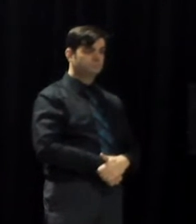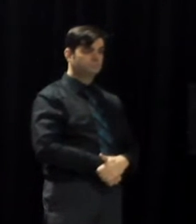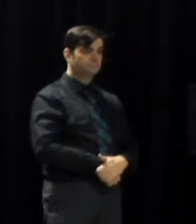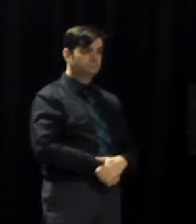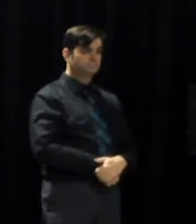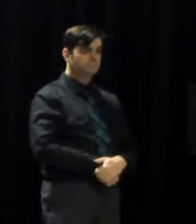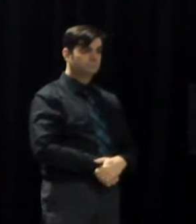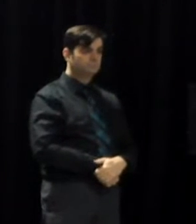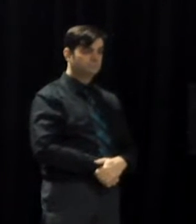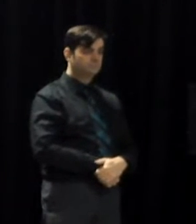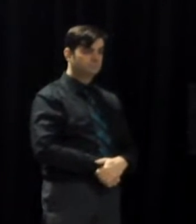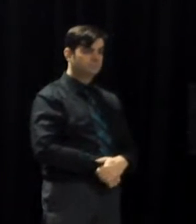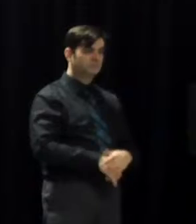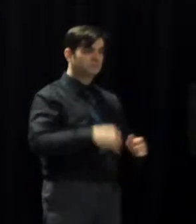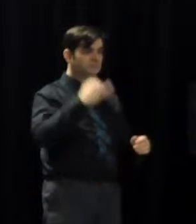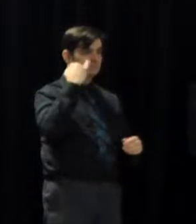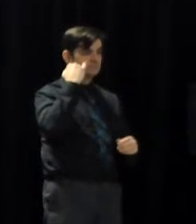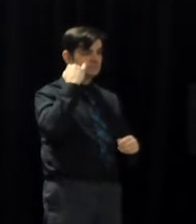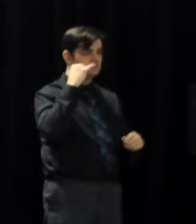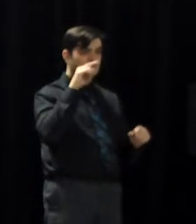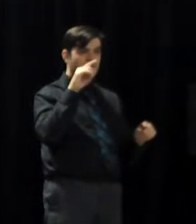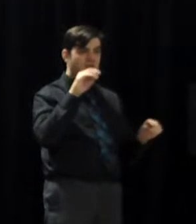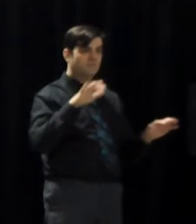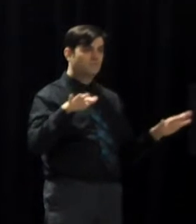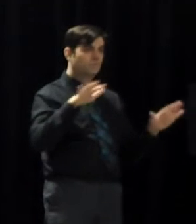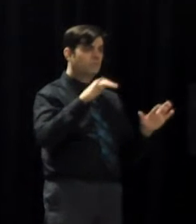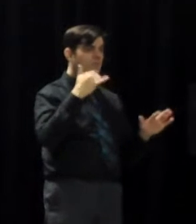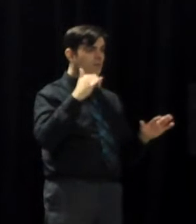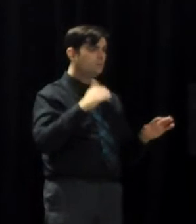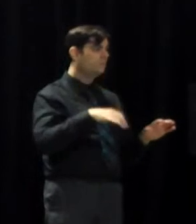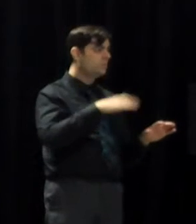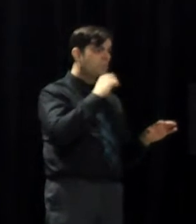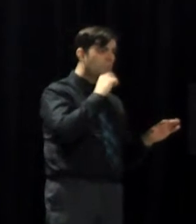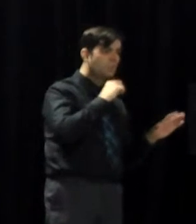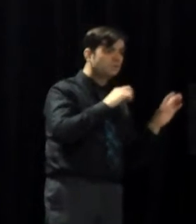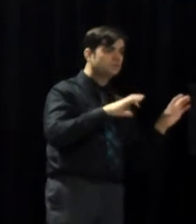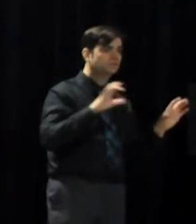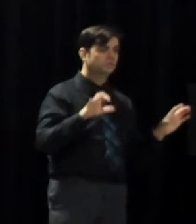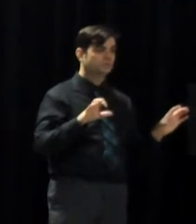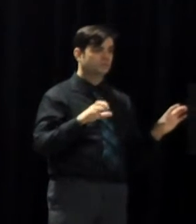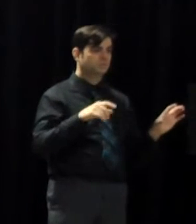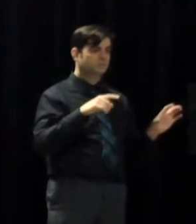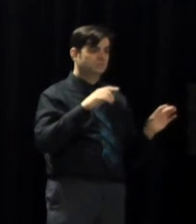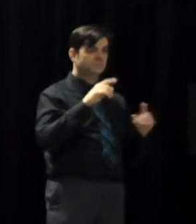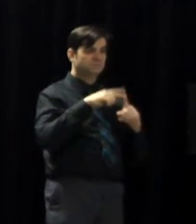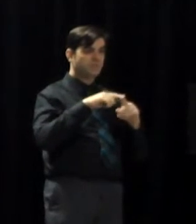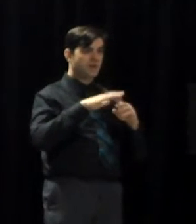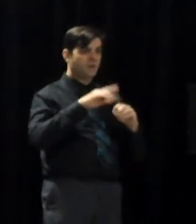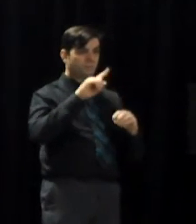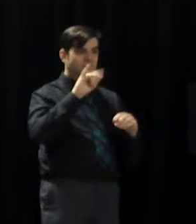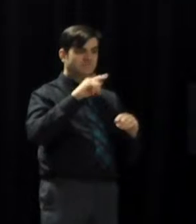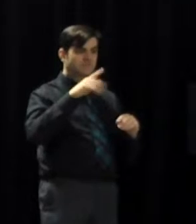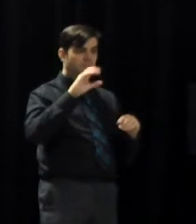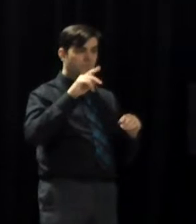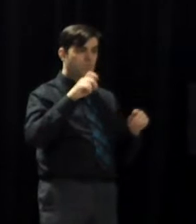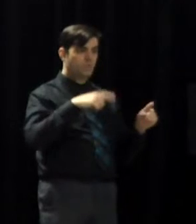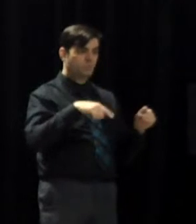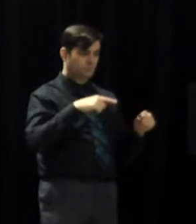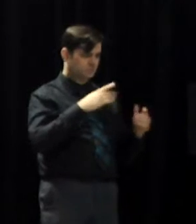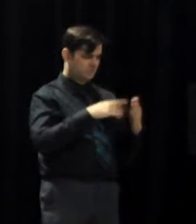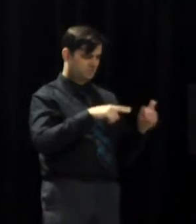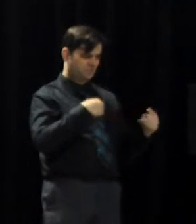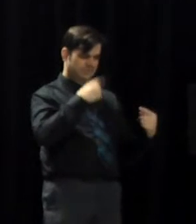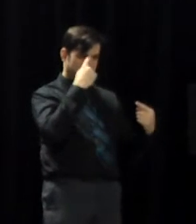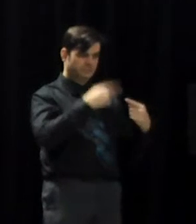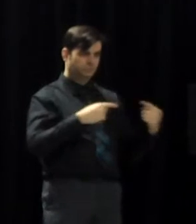we've again, there's certain zip codes that got bundled into orange that we disagree with, and if it's going to be by positivity rates, the ones